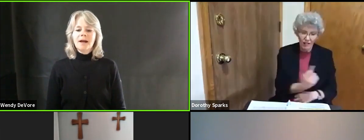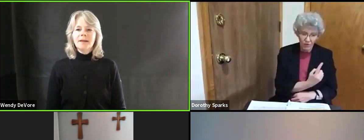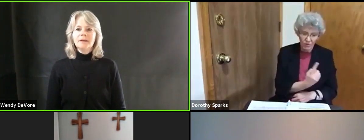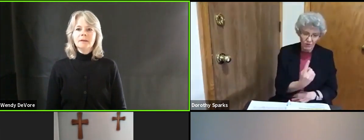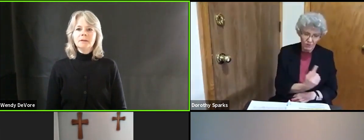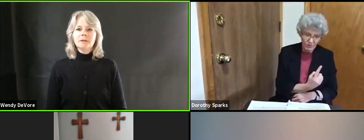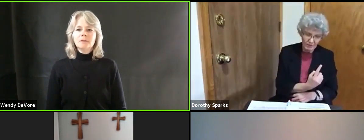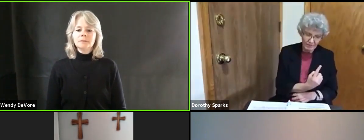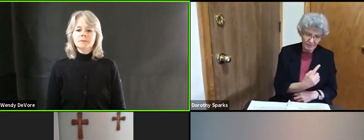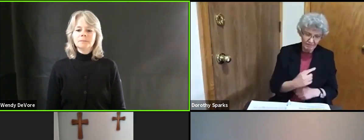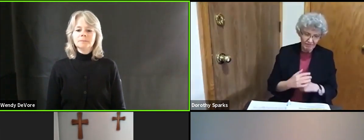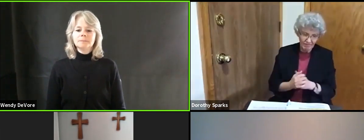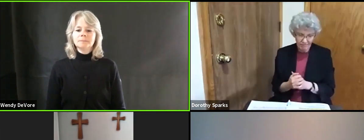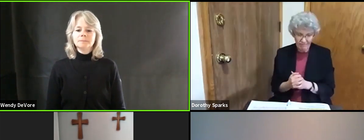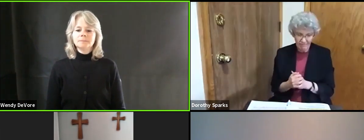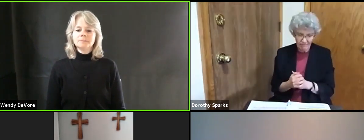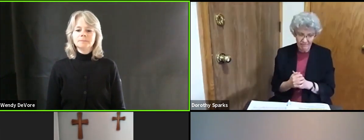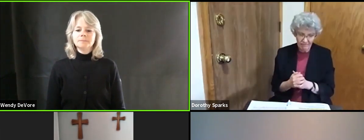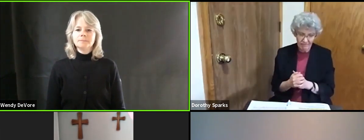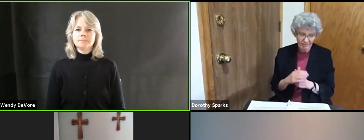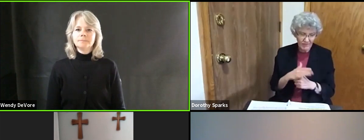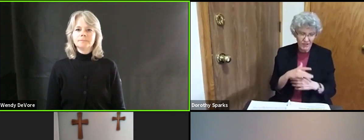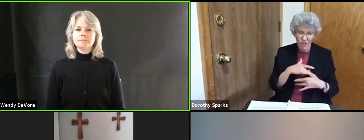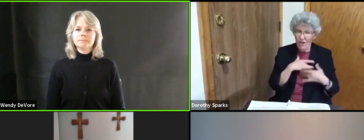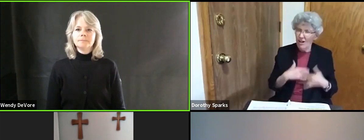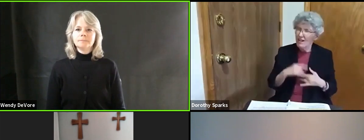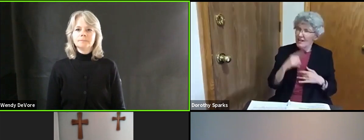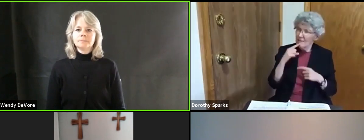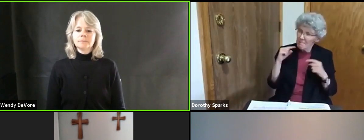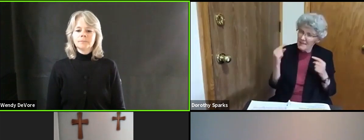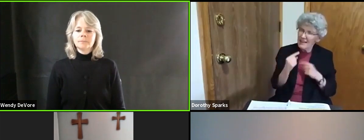who are dying alone.